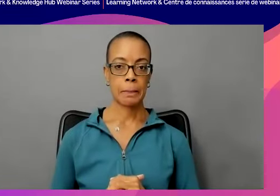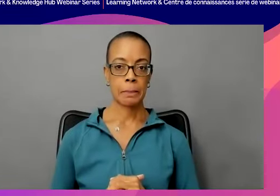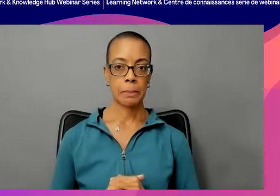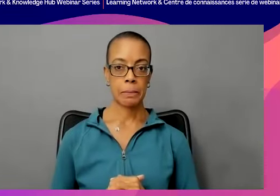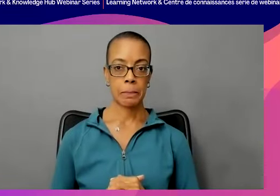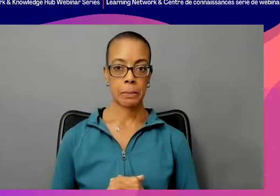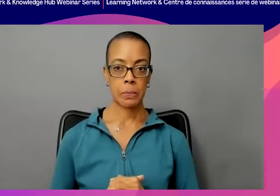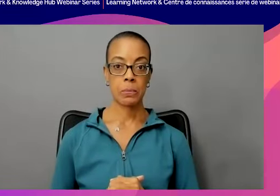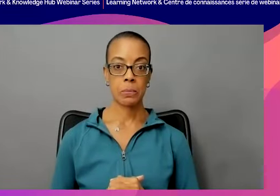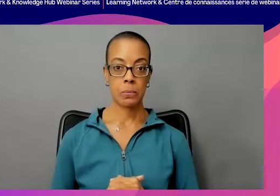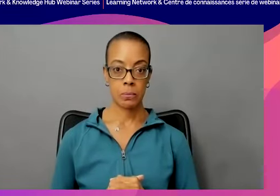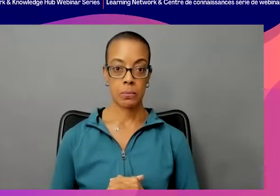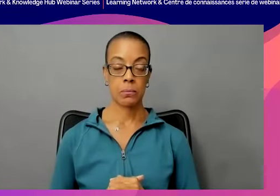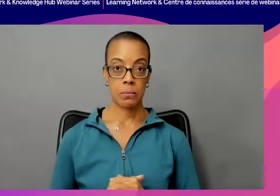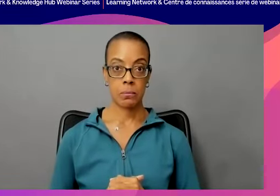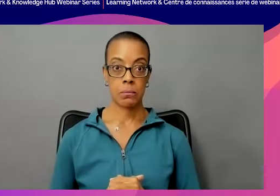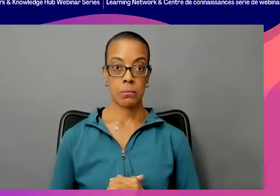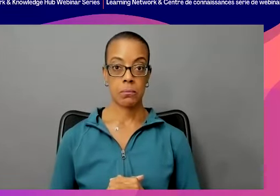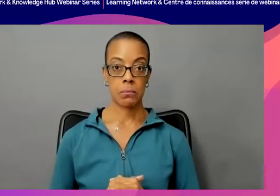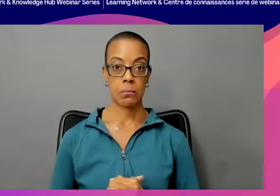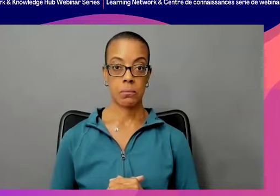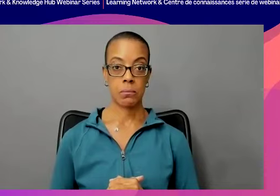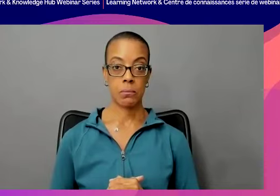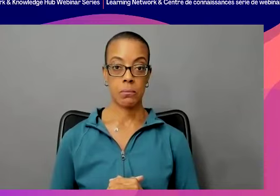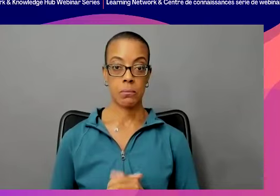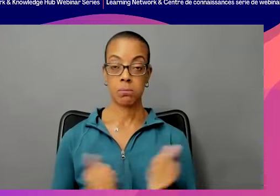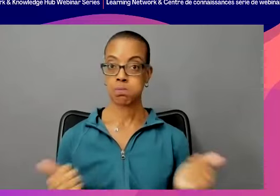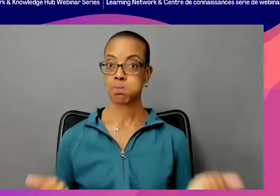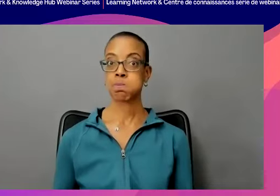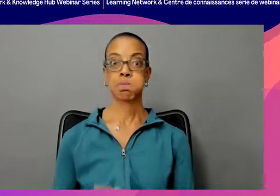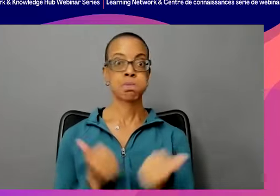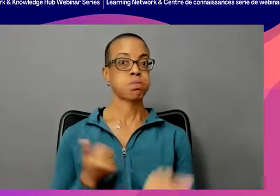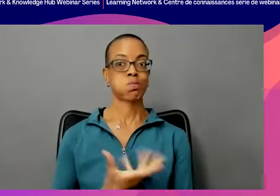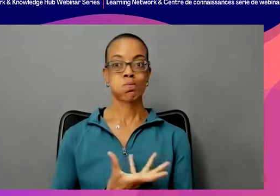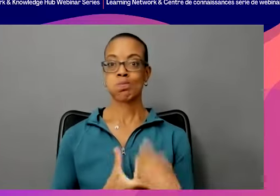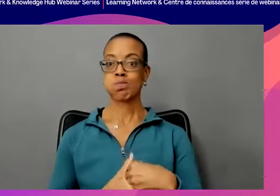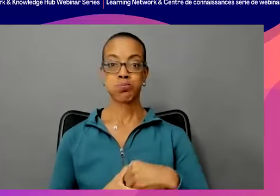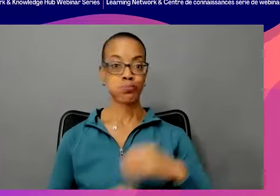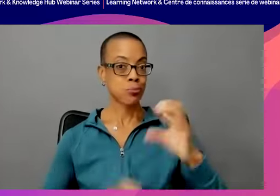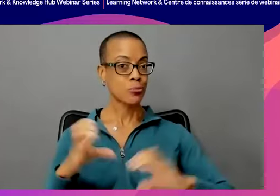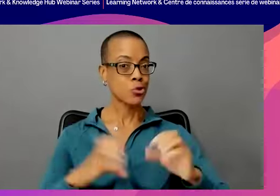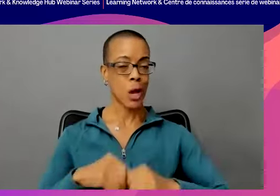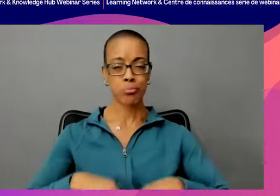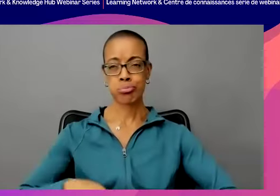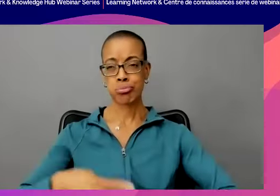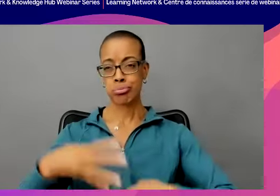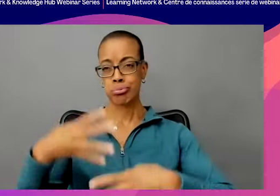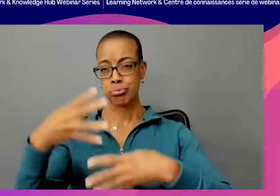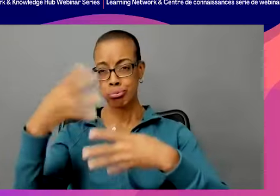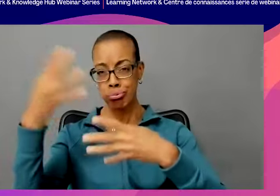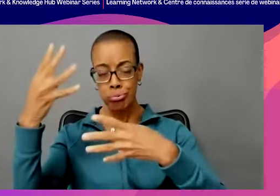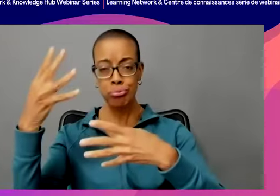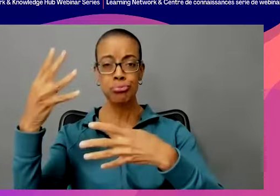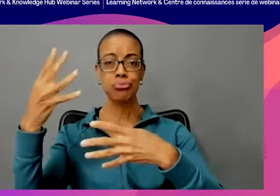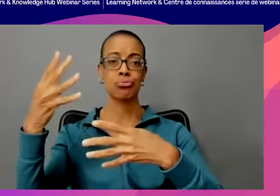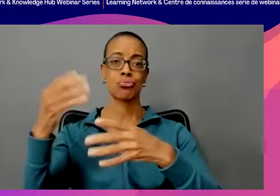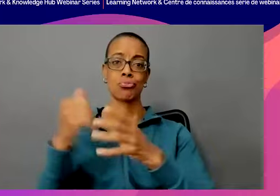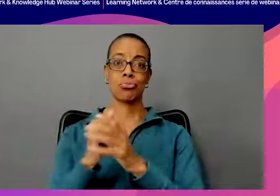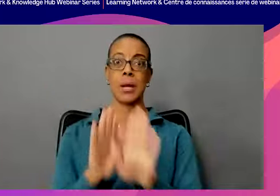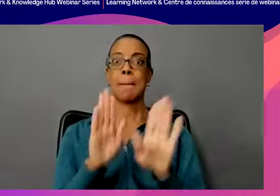So we've had so much amazing participation in the chat section, and we've had so many